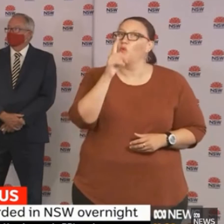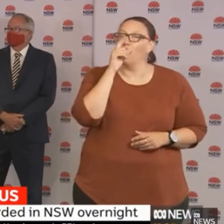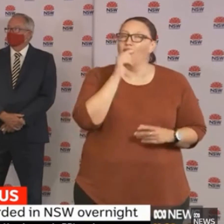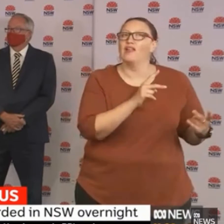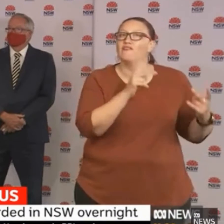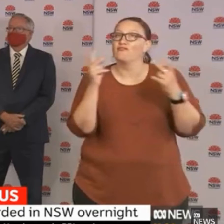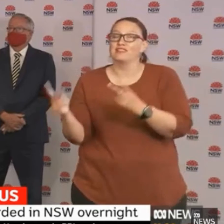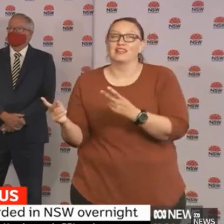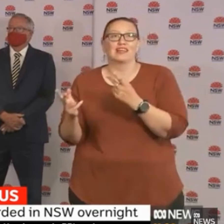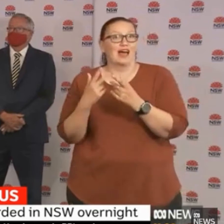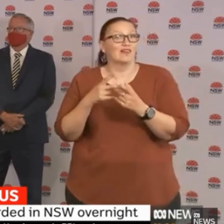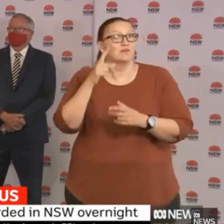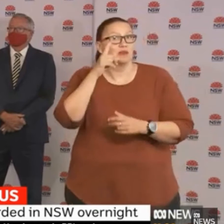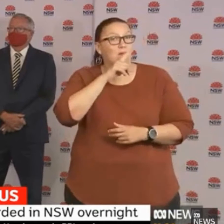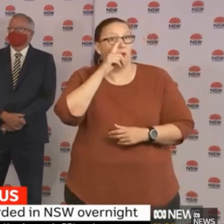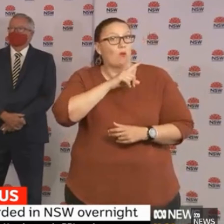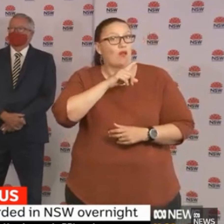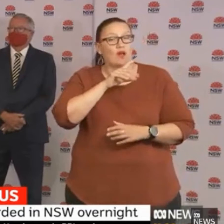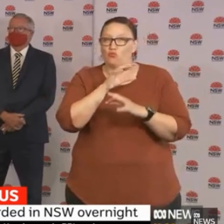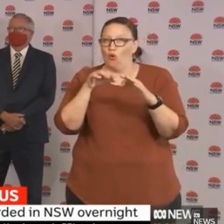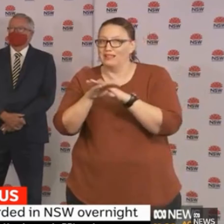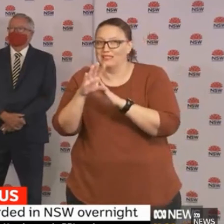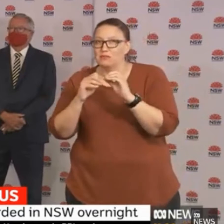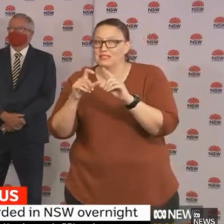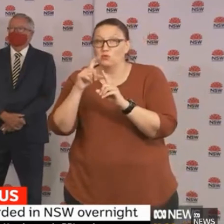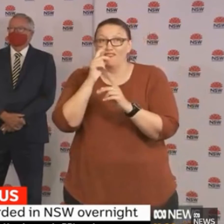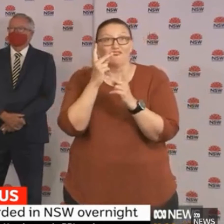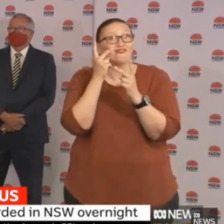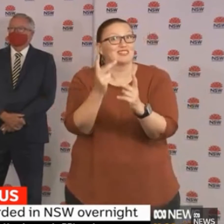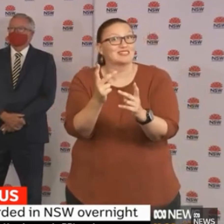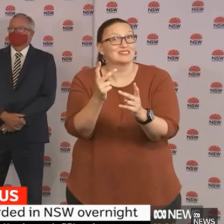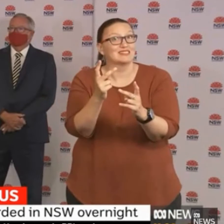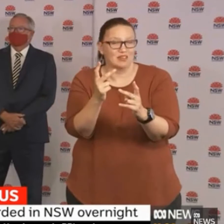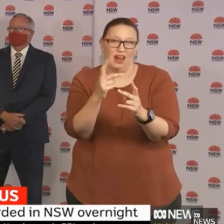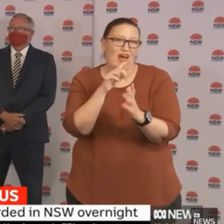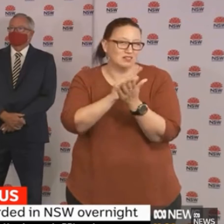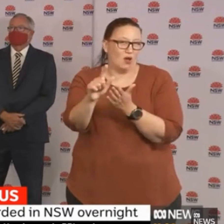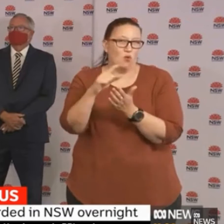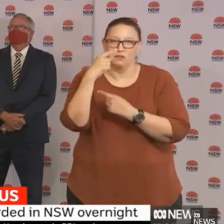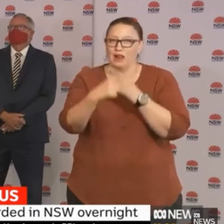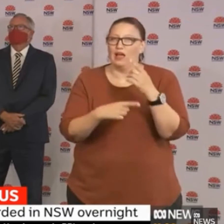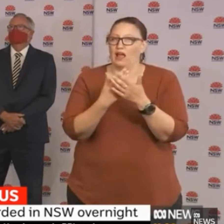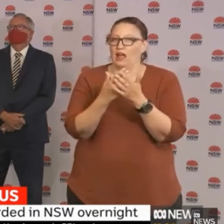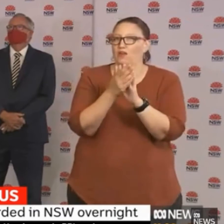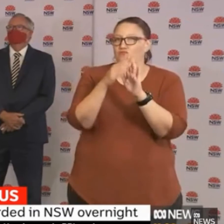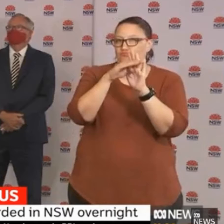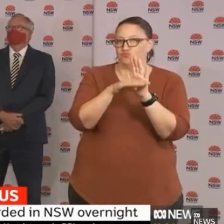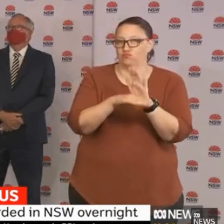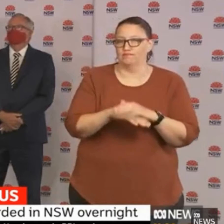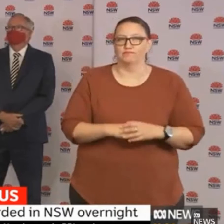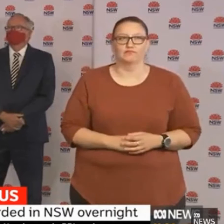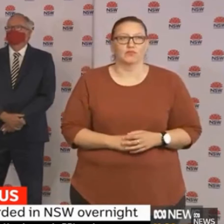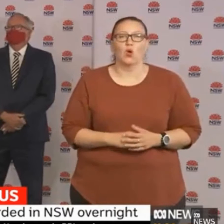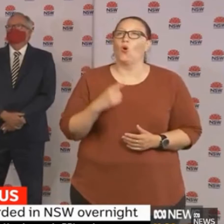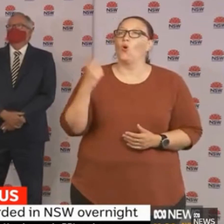restrictions are for areas outside the CBD. So to all the frontline workers who would previously allowed those passes